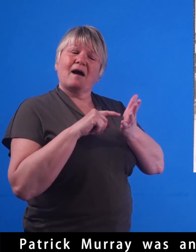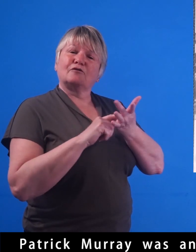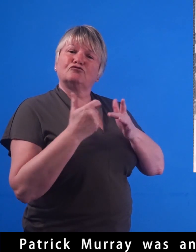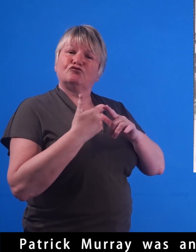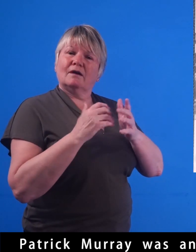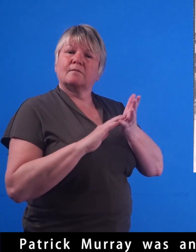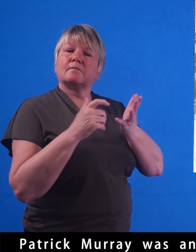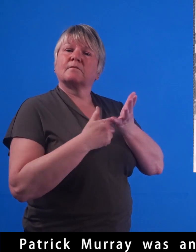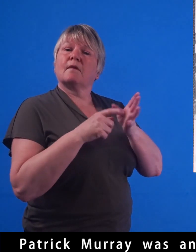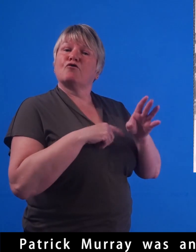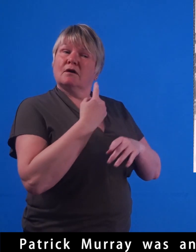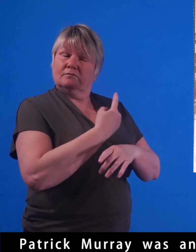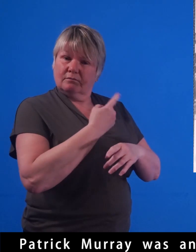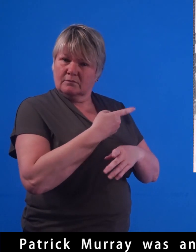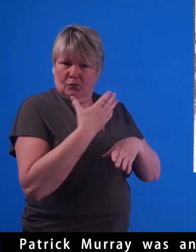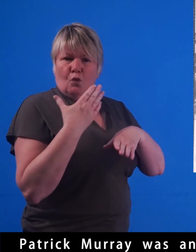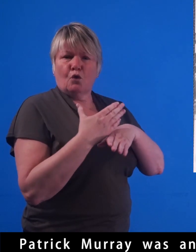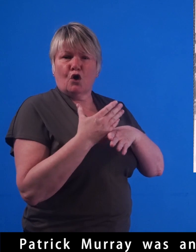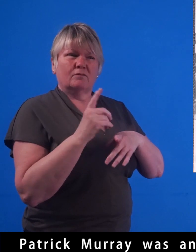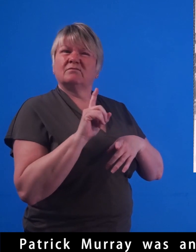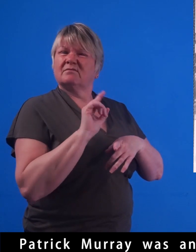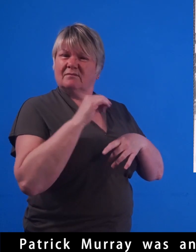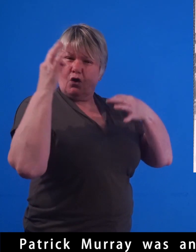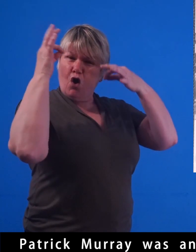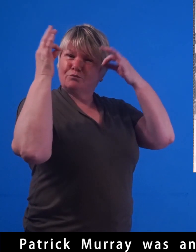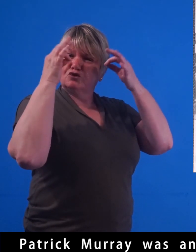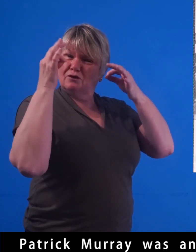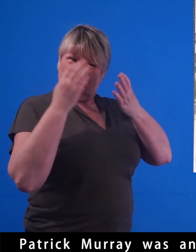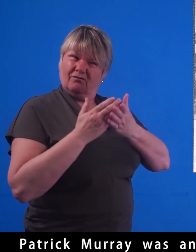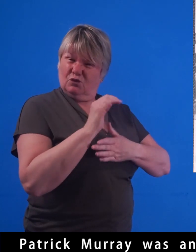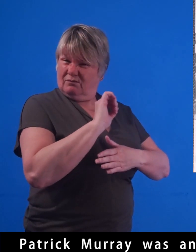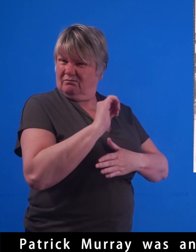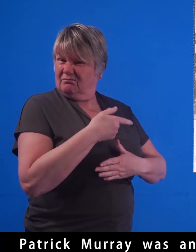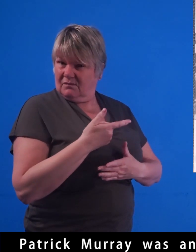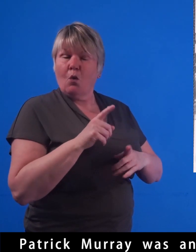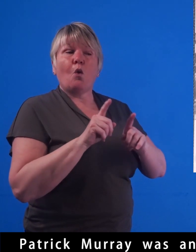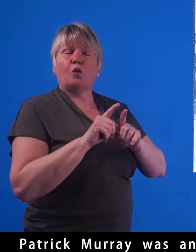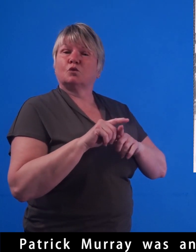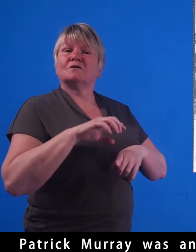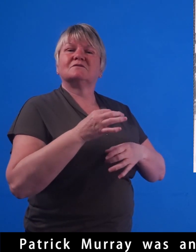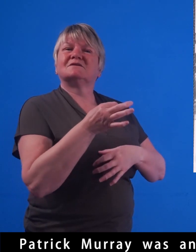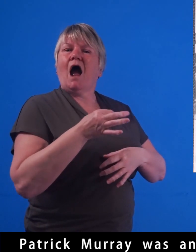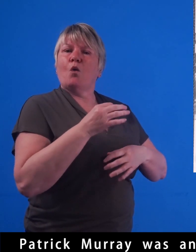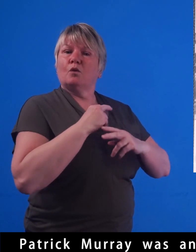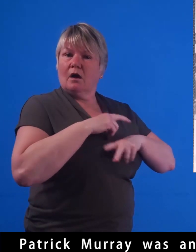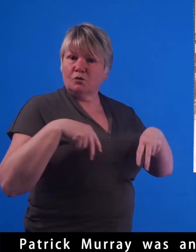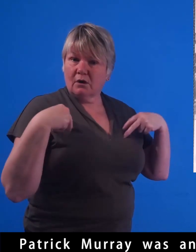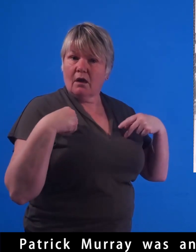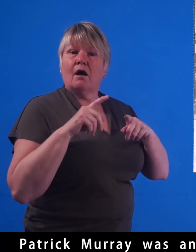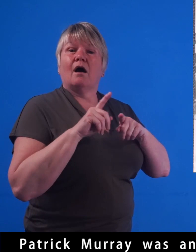Patrick Murray was an optician by profession, a town councillor, and a collector of childhood